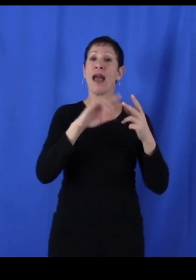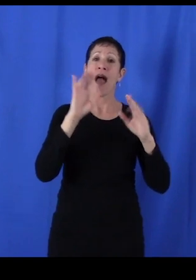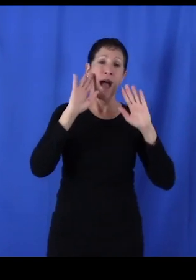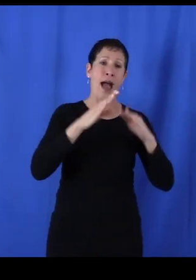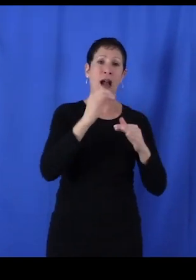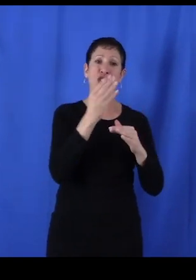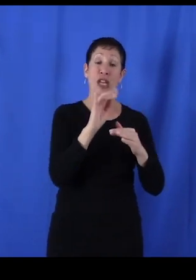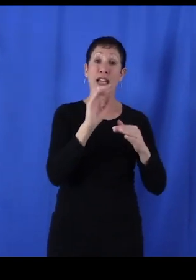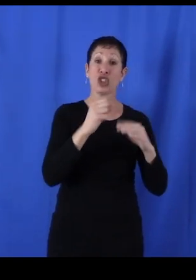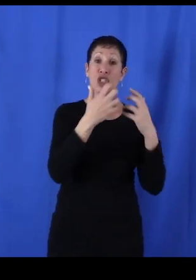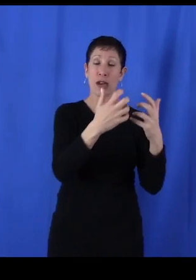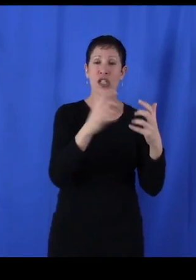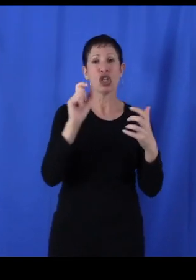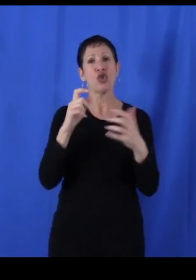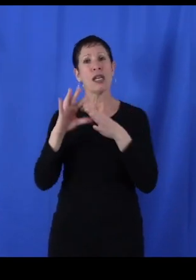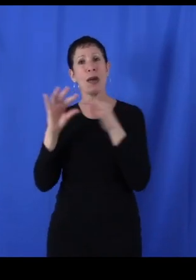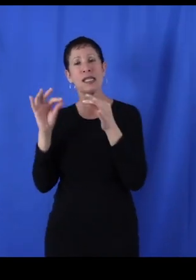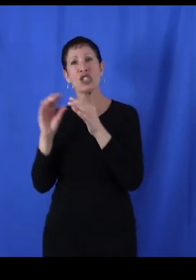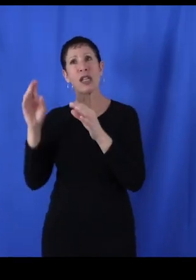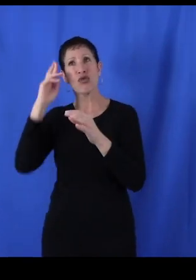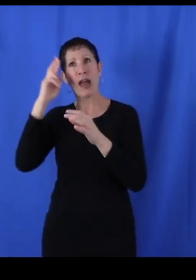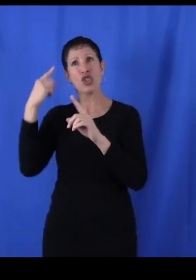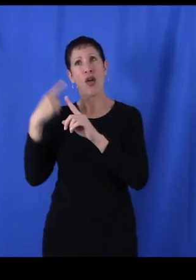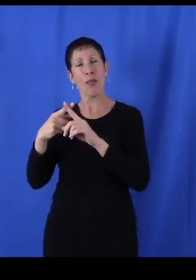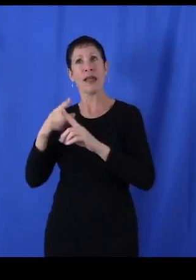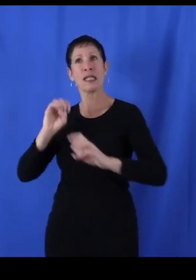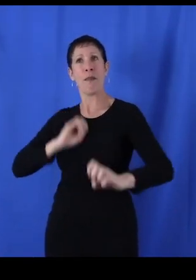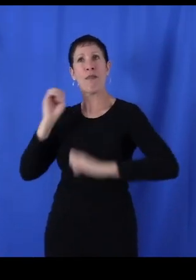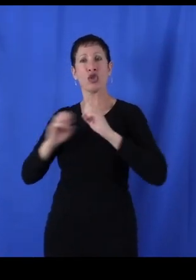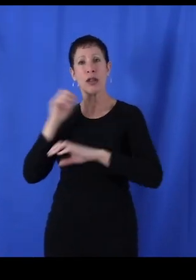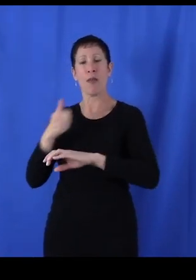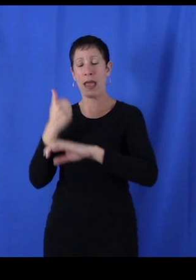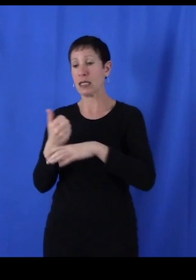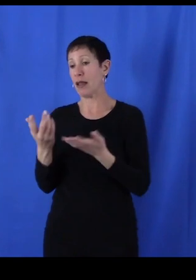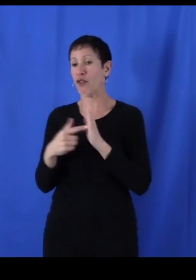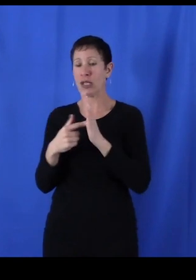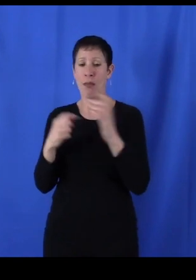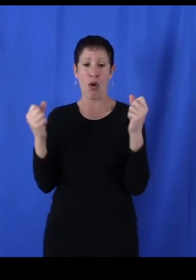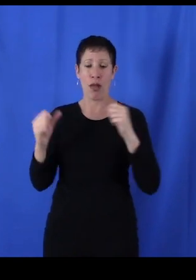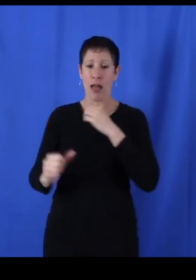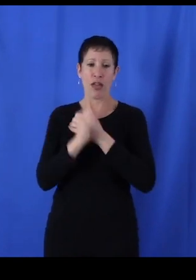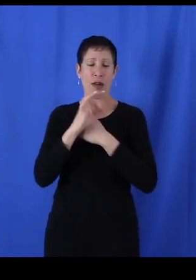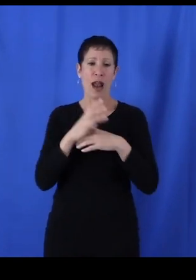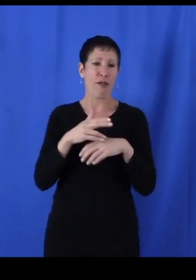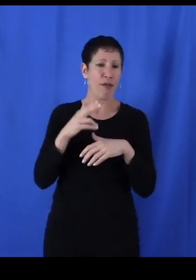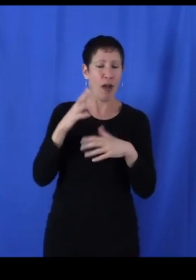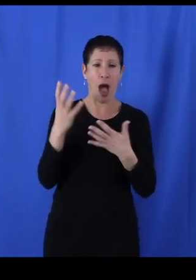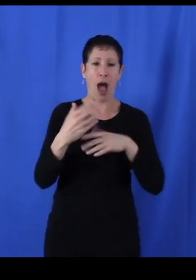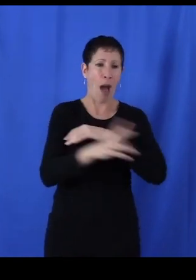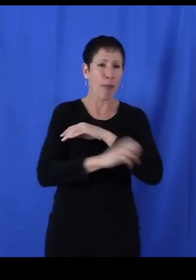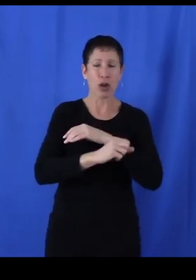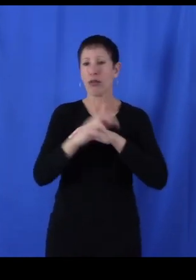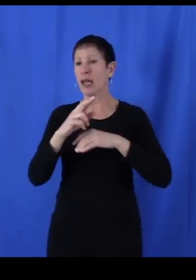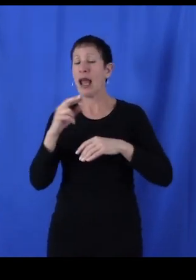message that is rational and fear-based or emotionally based. In this case, the threat of a burglary and the insurance policy